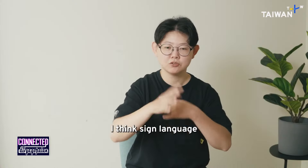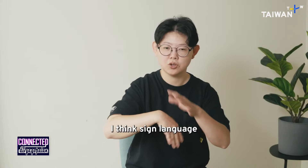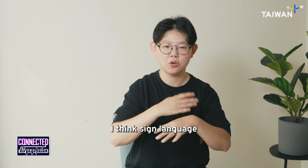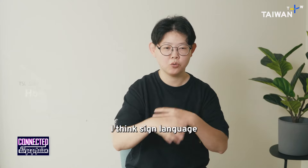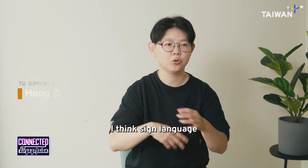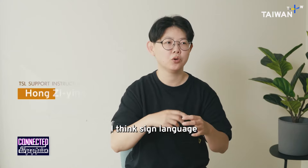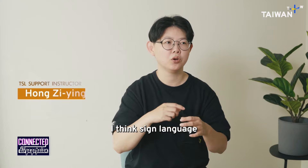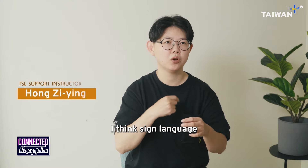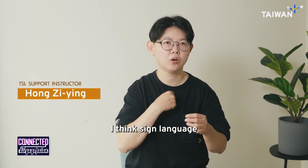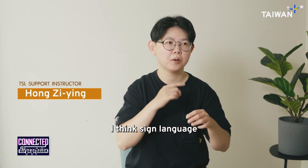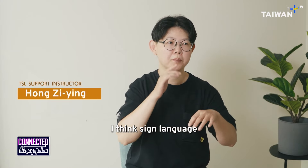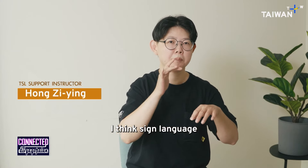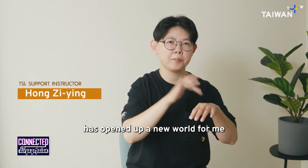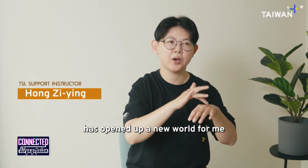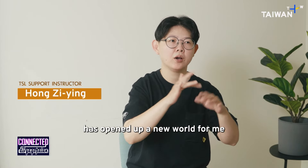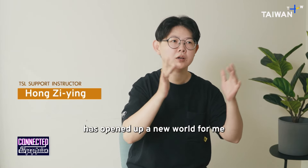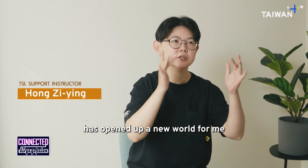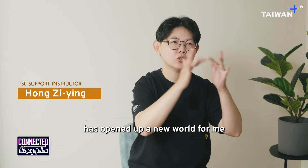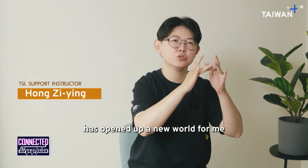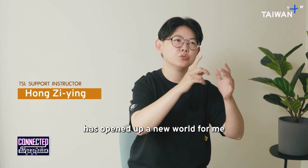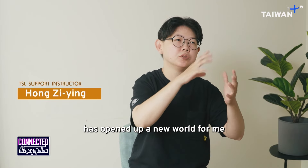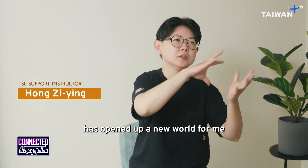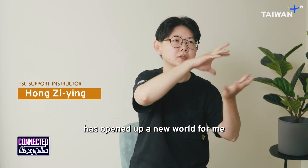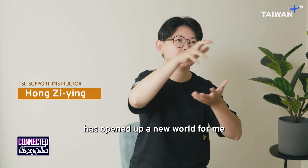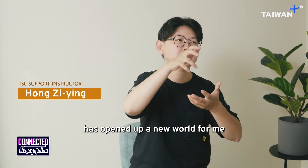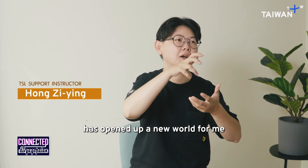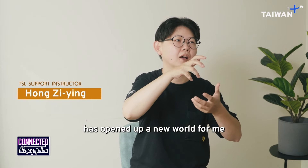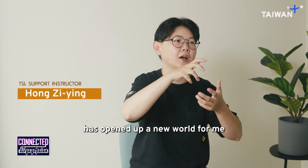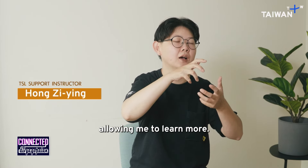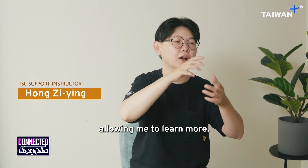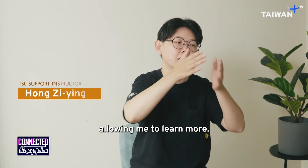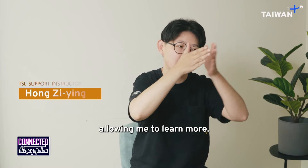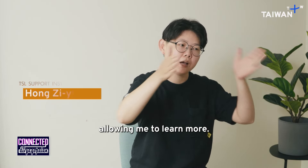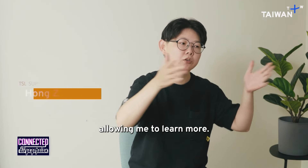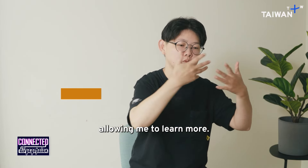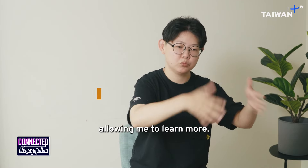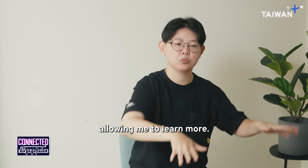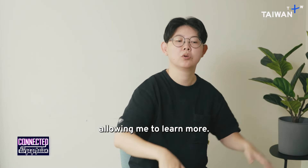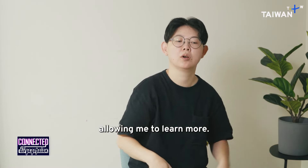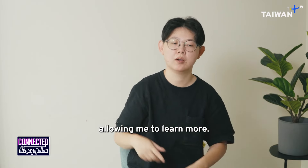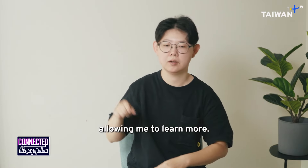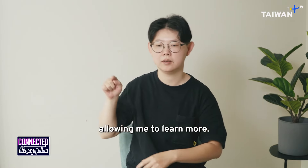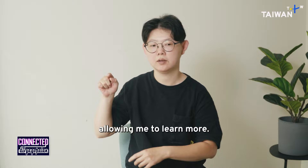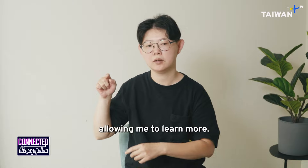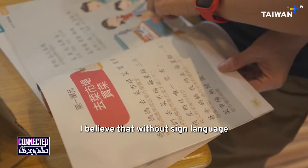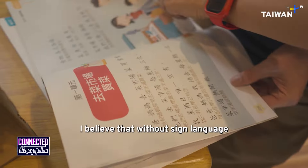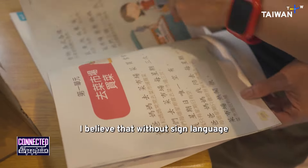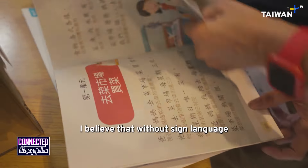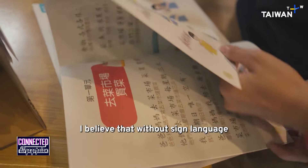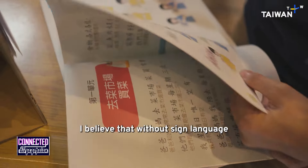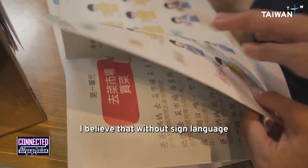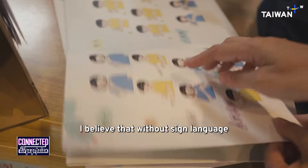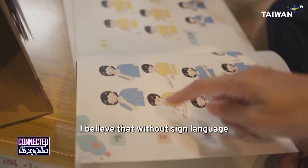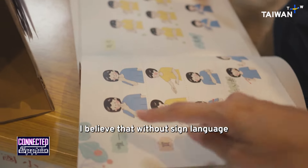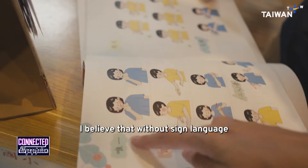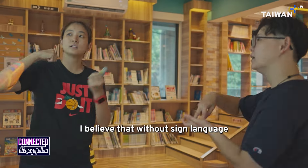I think sign language has opened up a new world for me, allowing me to learn more. I believe that without sign